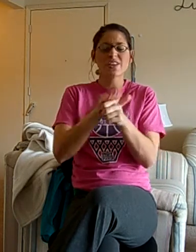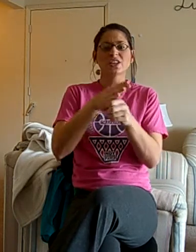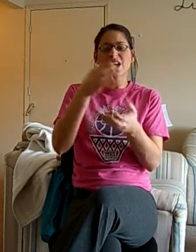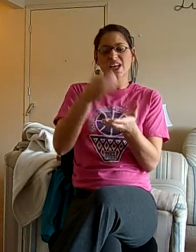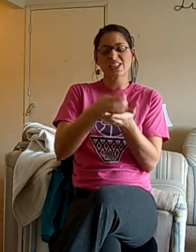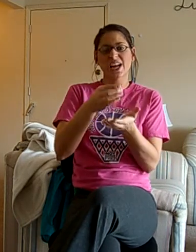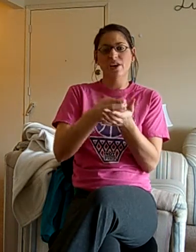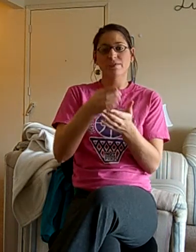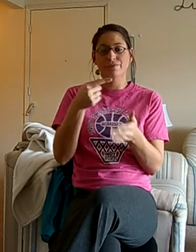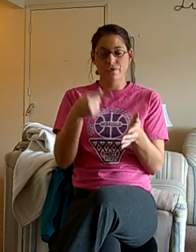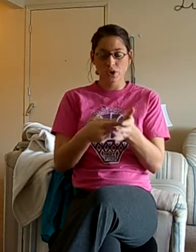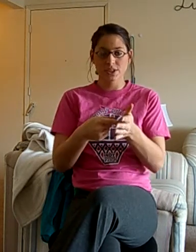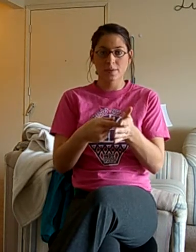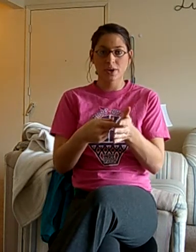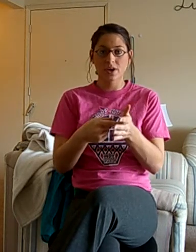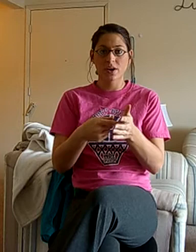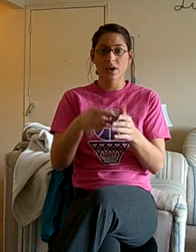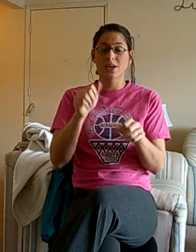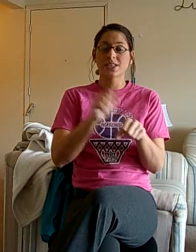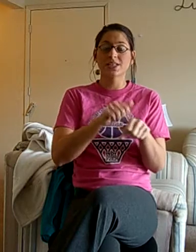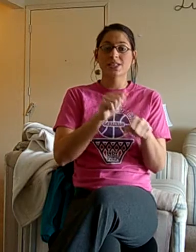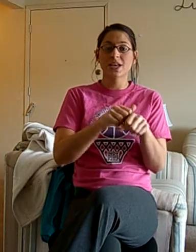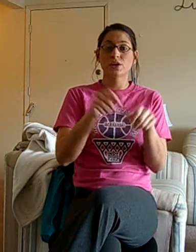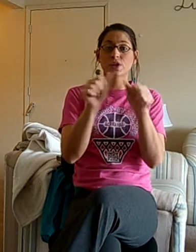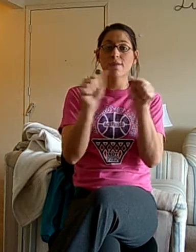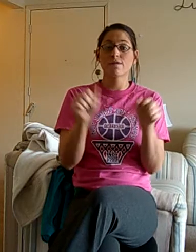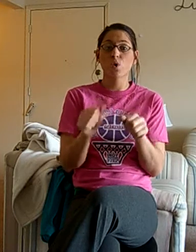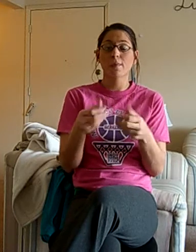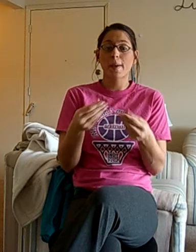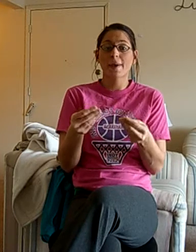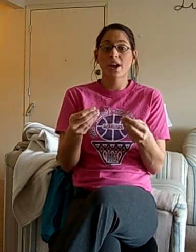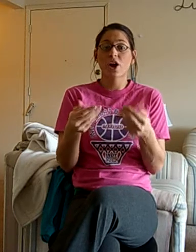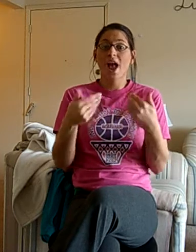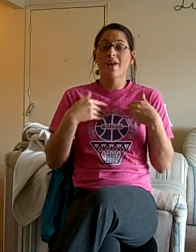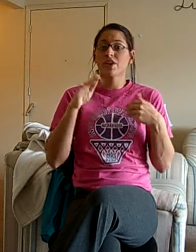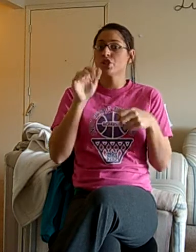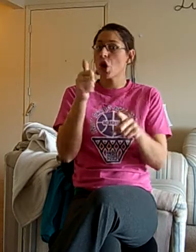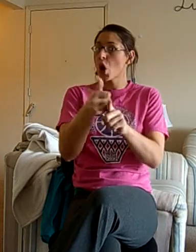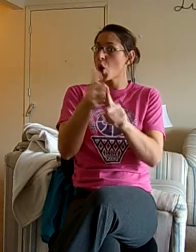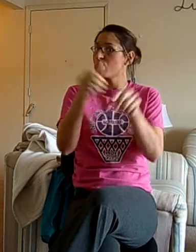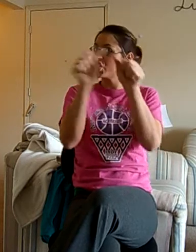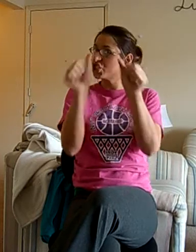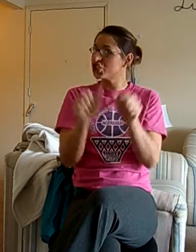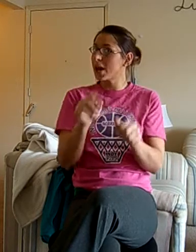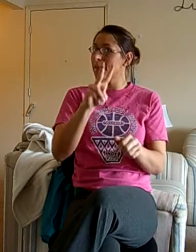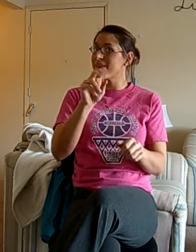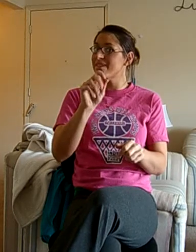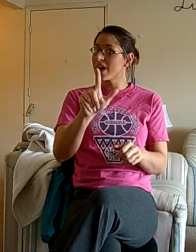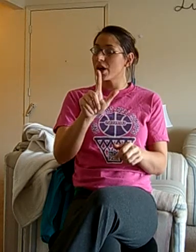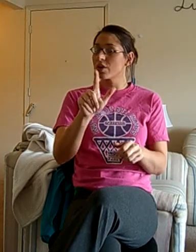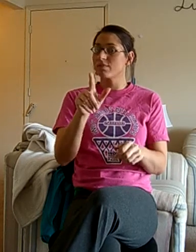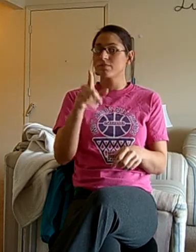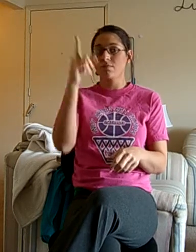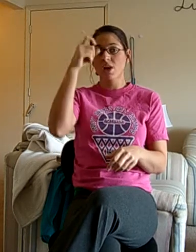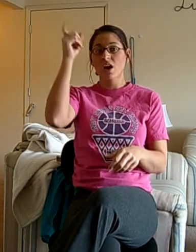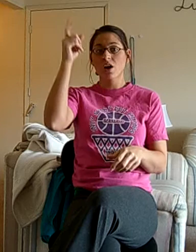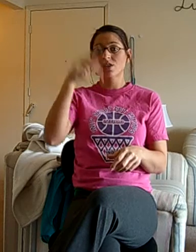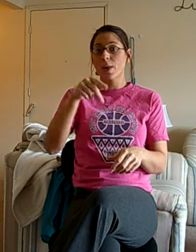For example, a solid is a form of matter that has its own definite shape and volume. That's because the particles of a solid